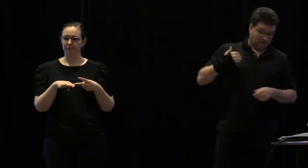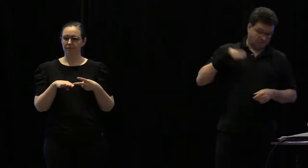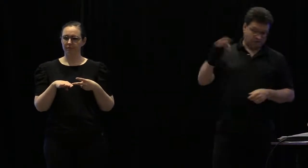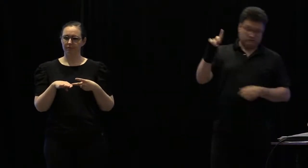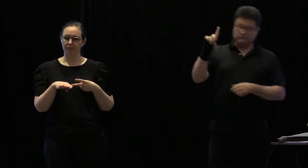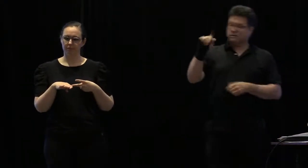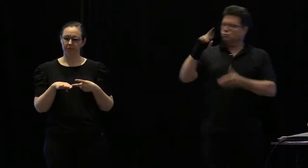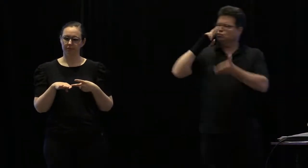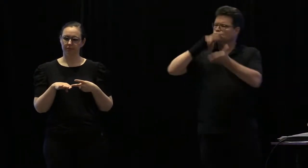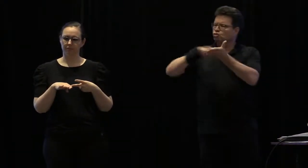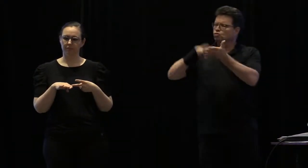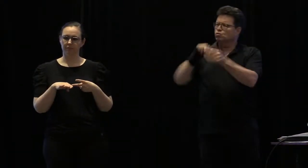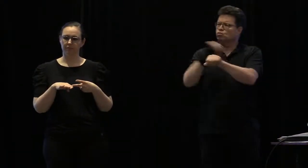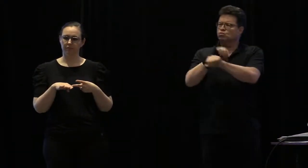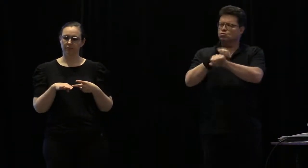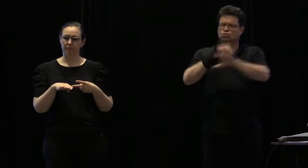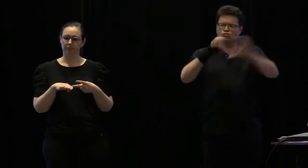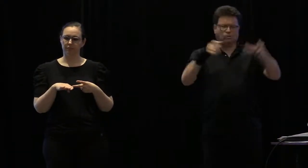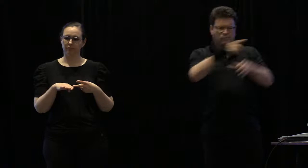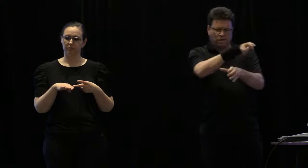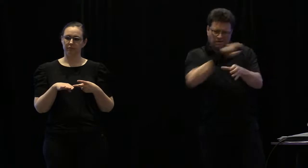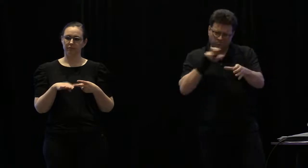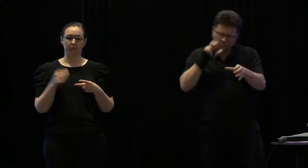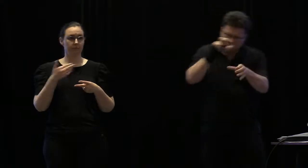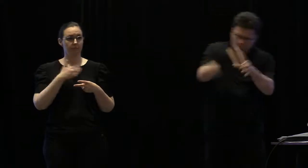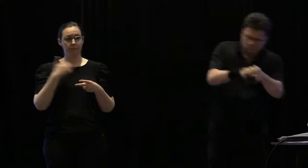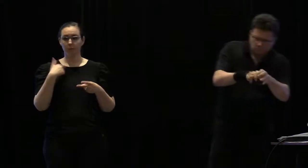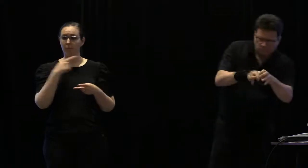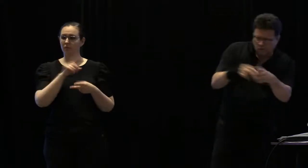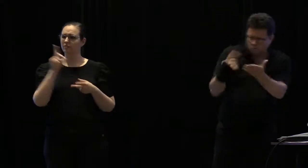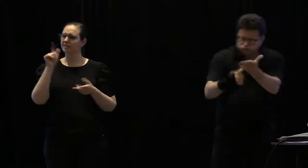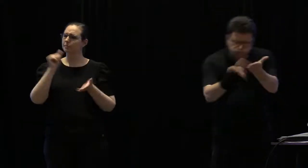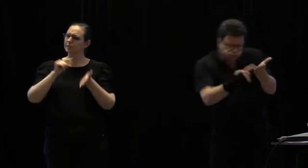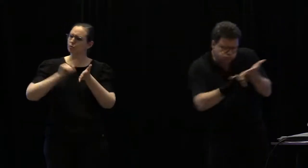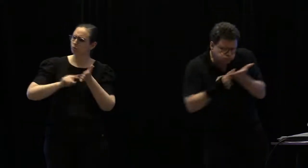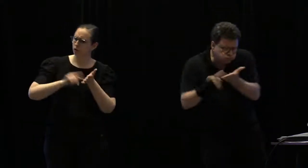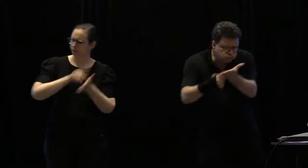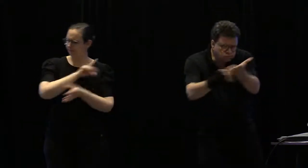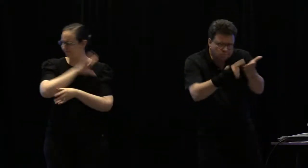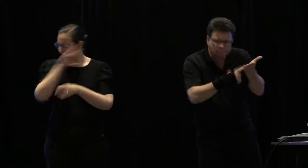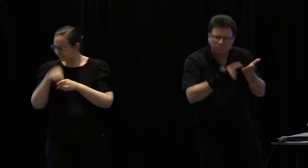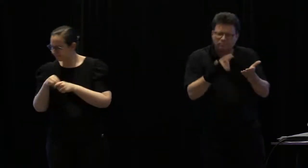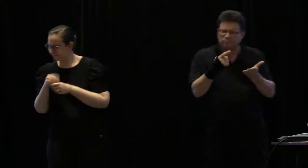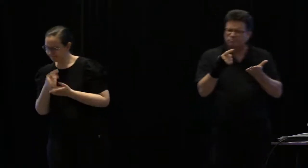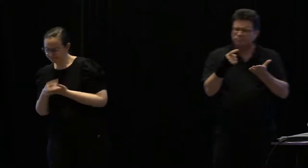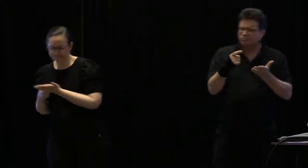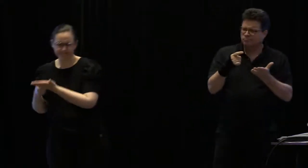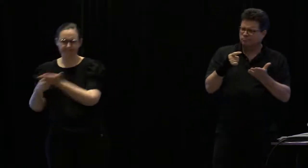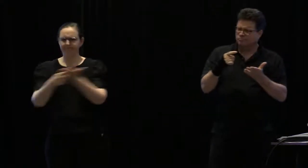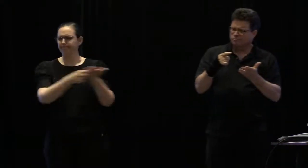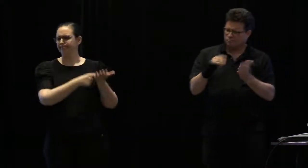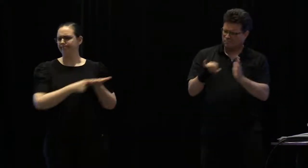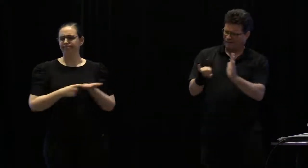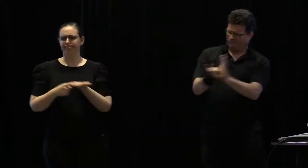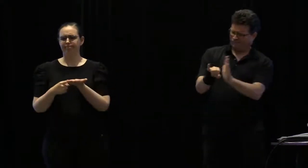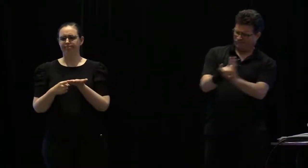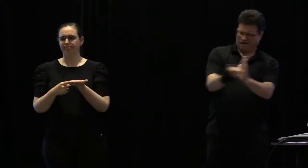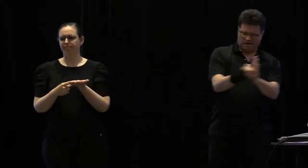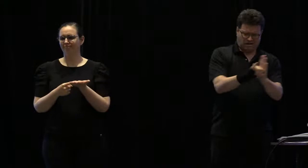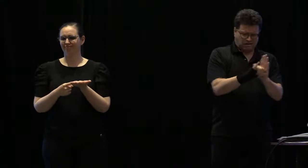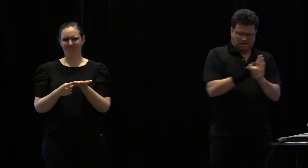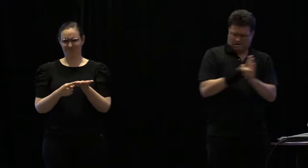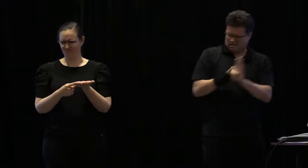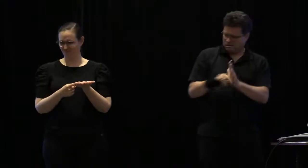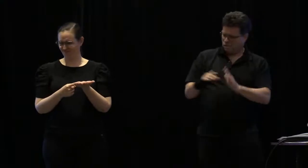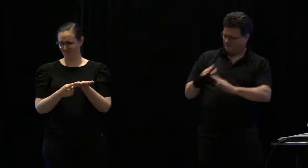British Columbia Ministry of Attorney General. Now, that second one I mentioned, Law Society of British Columbia, Lawyers with